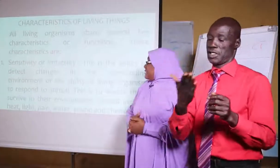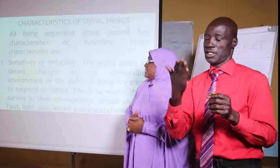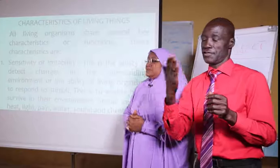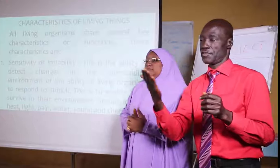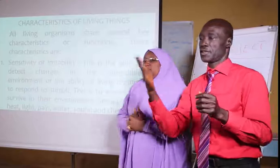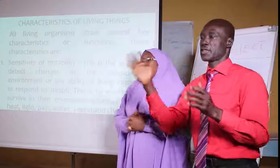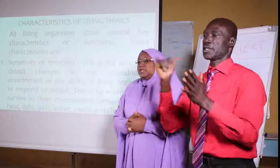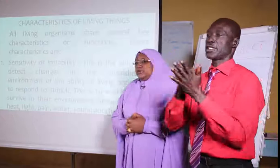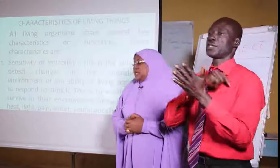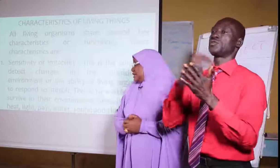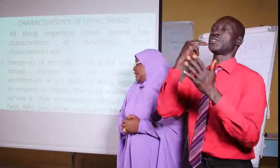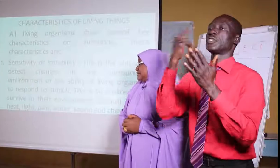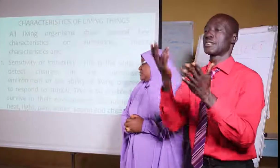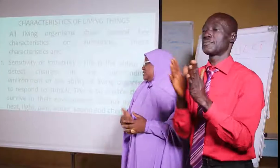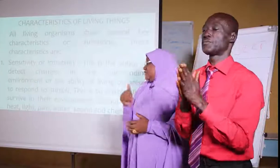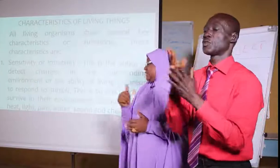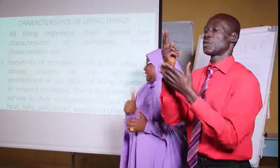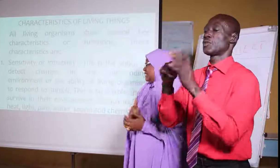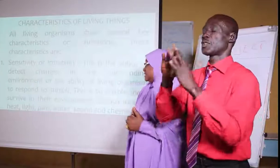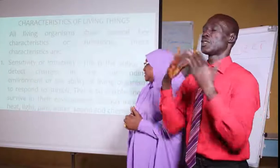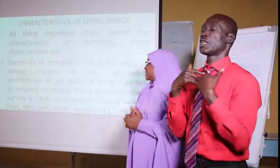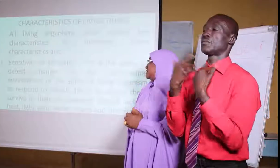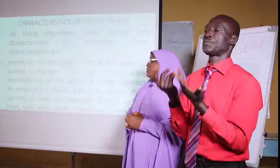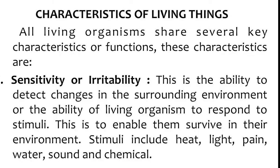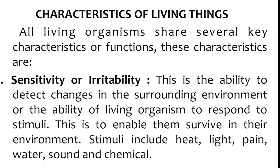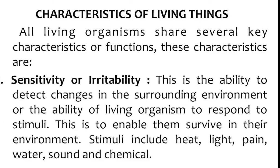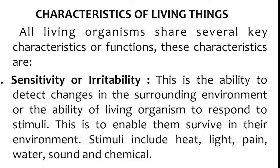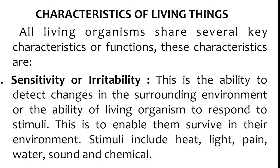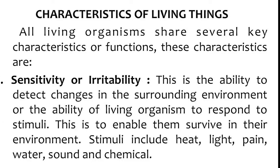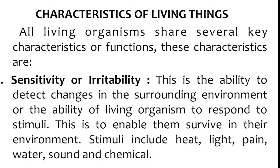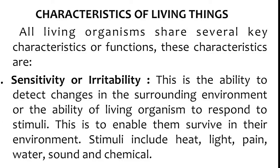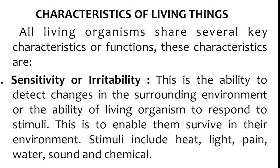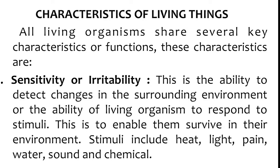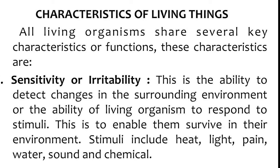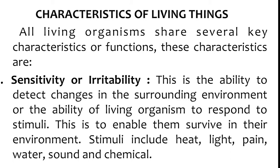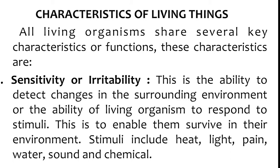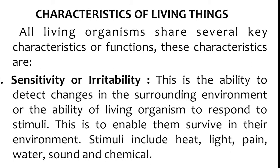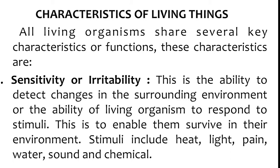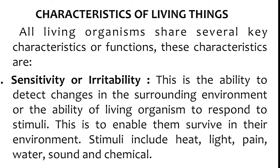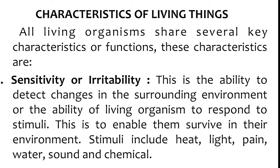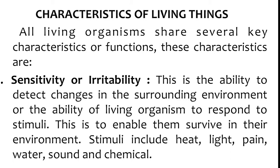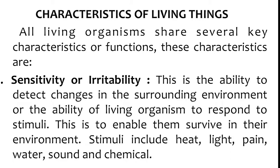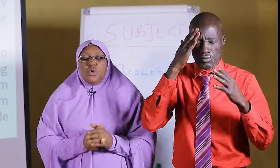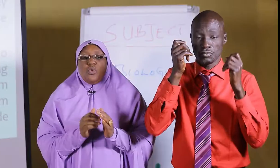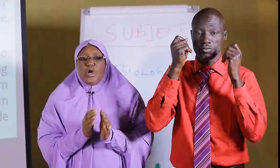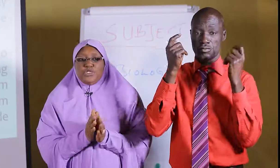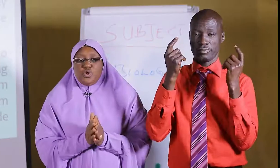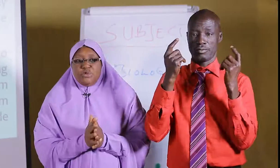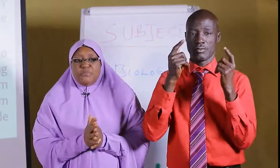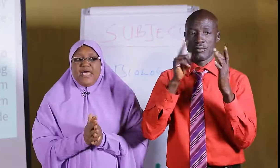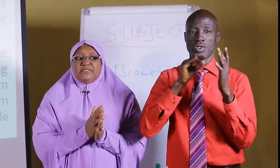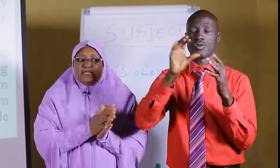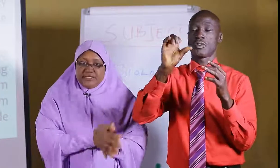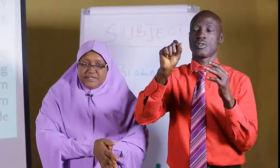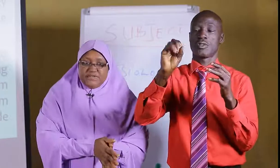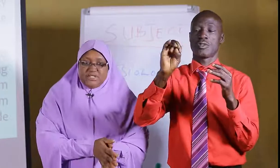look at the characteristics. The first characteristic is sensitivity or irritability. What do we